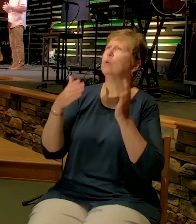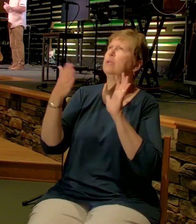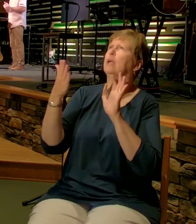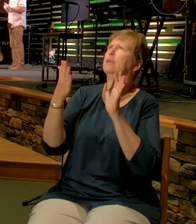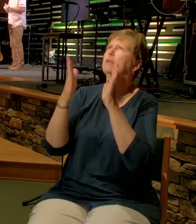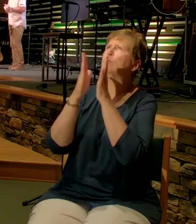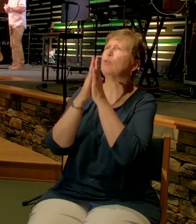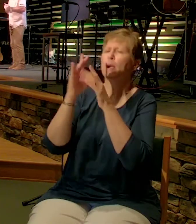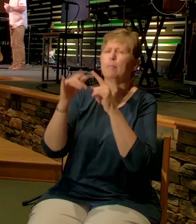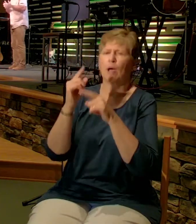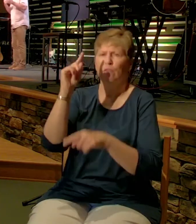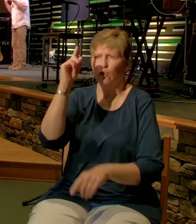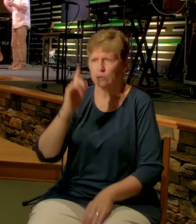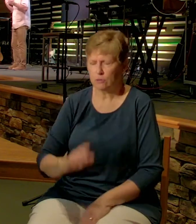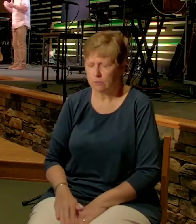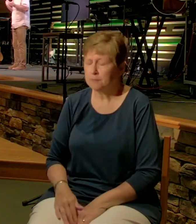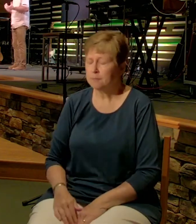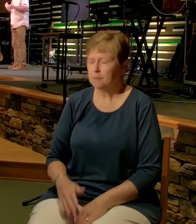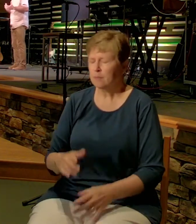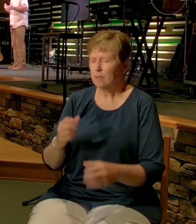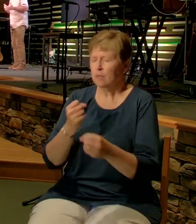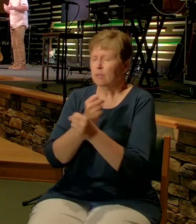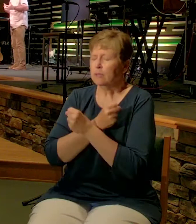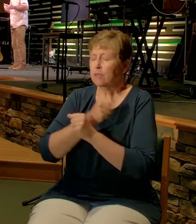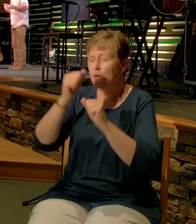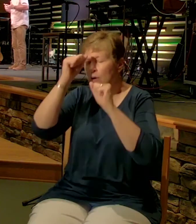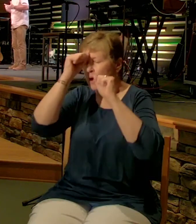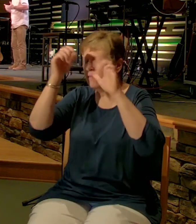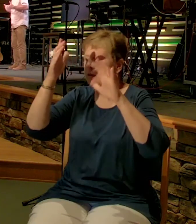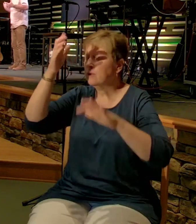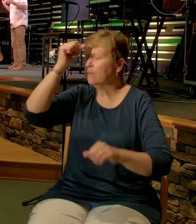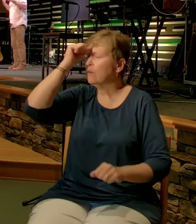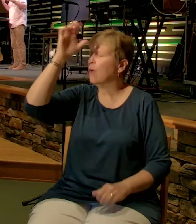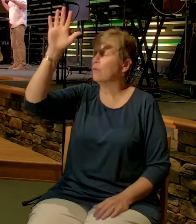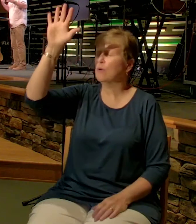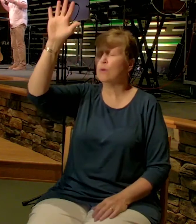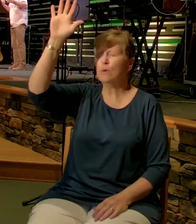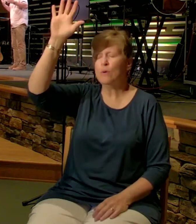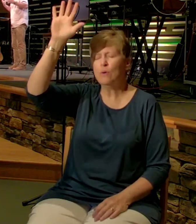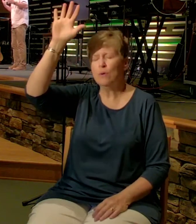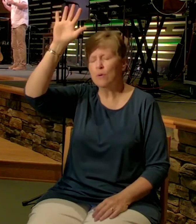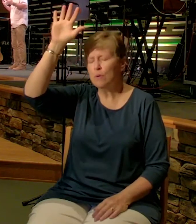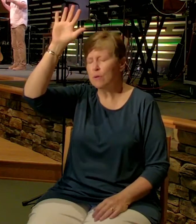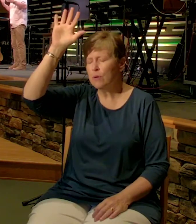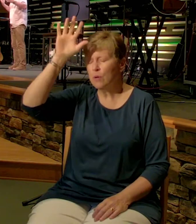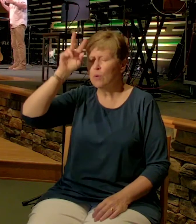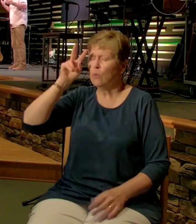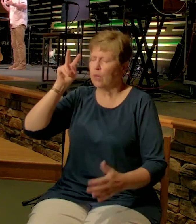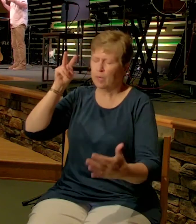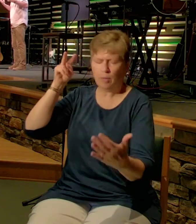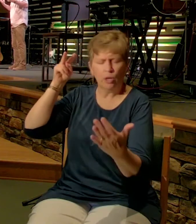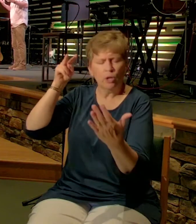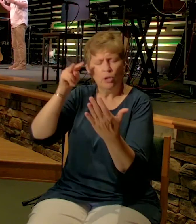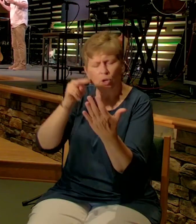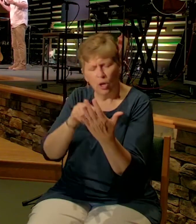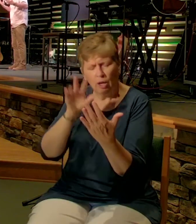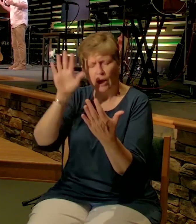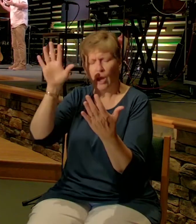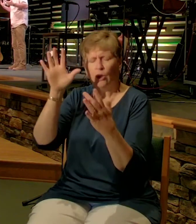pray. Dear Heavenly Father, we're going to be looking at a section of your